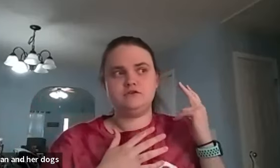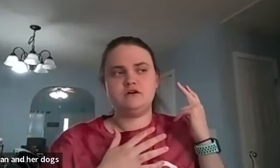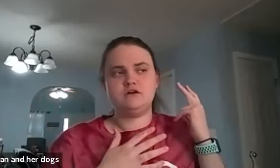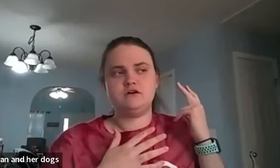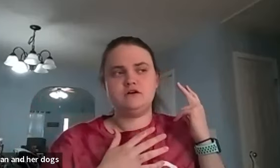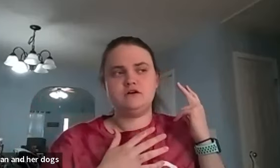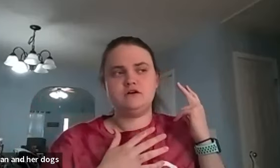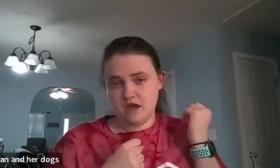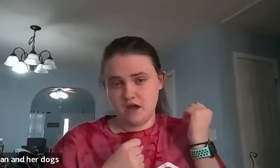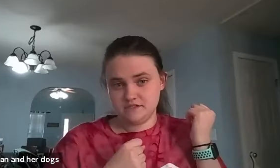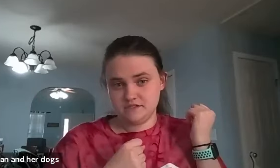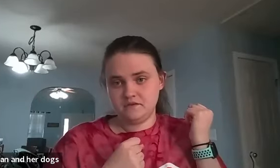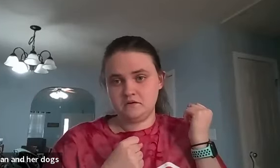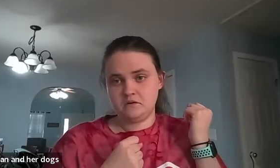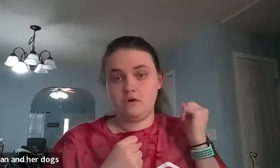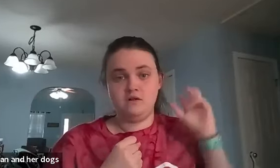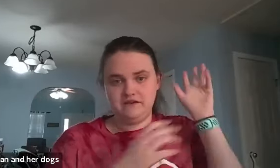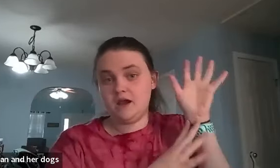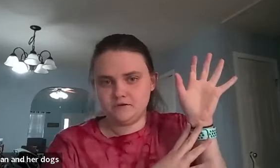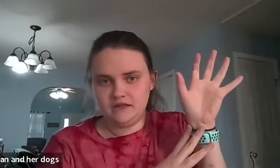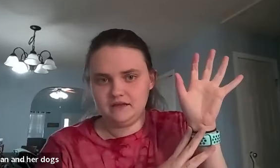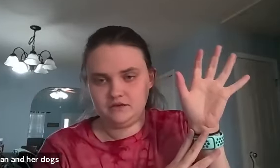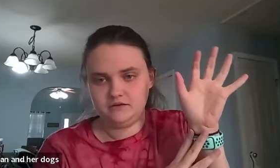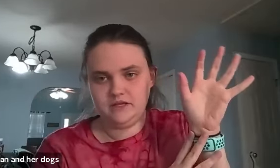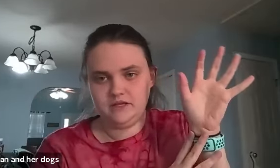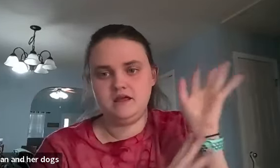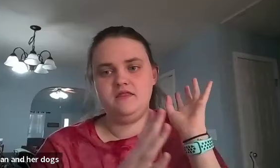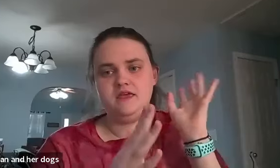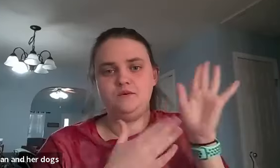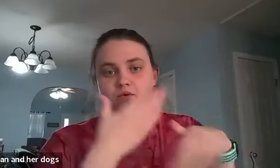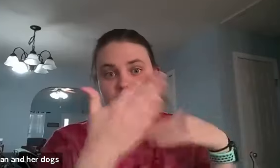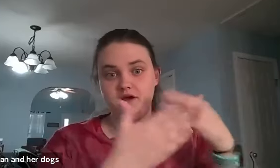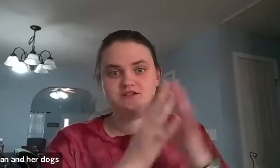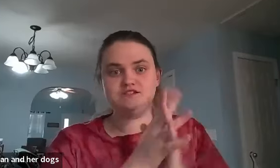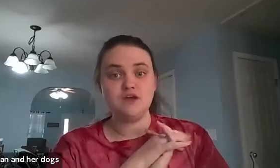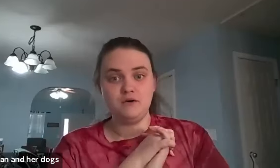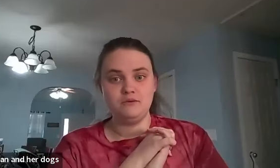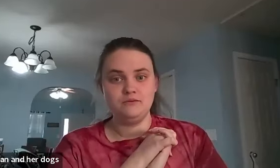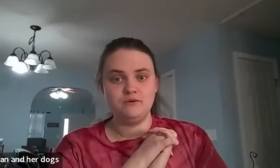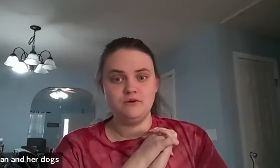I'll sign it three times or I'll leave it up for like a good bit and then we'll move on. So